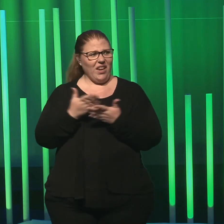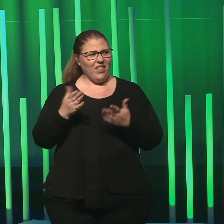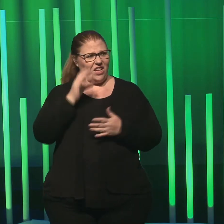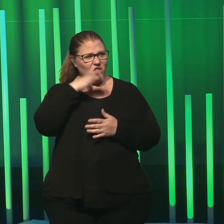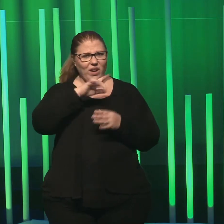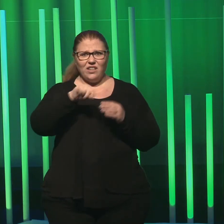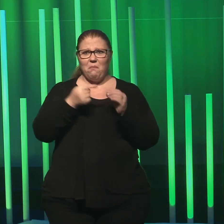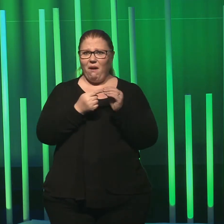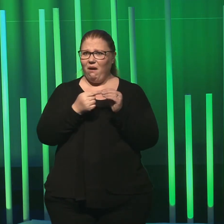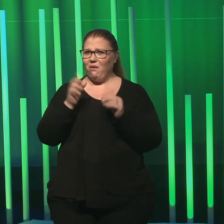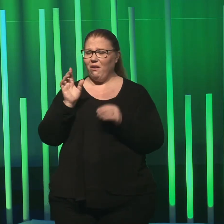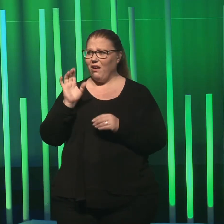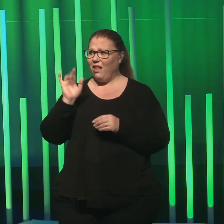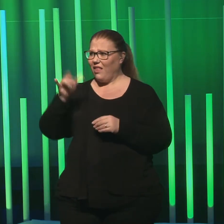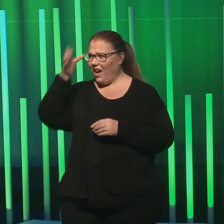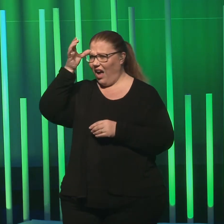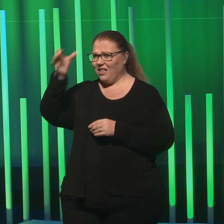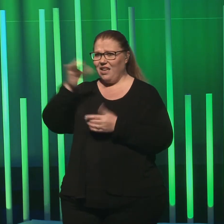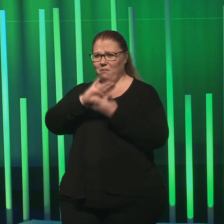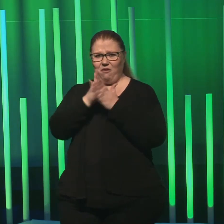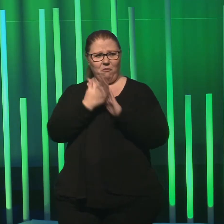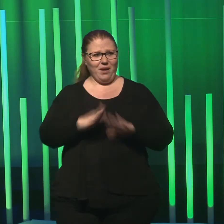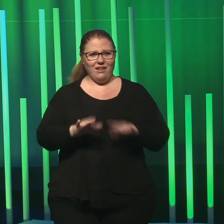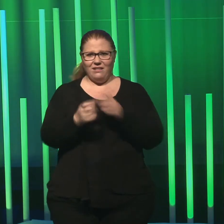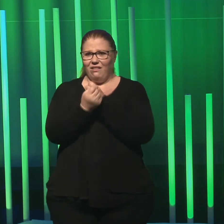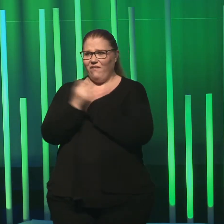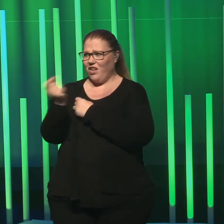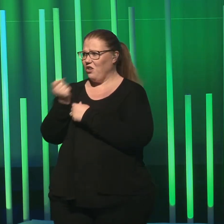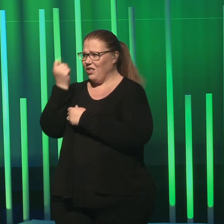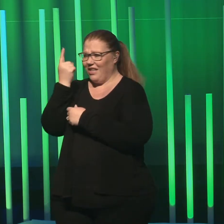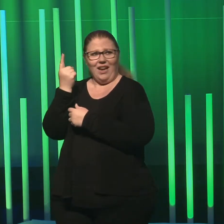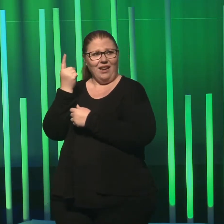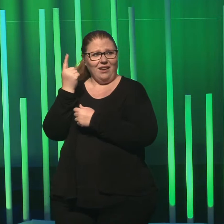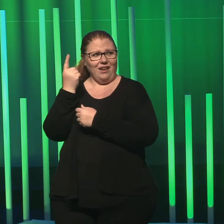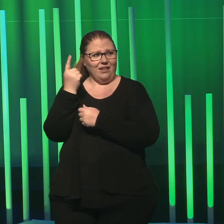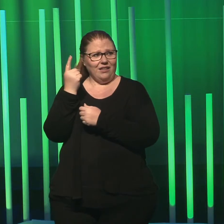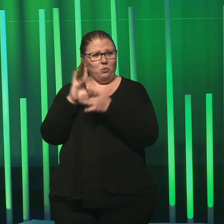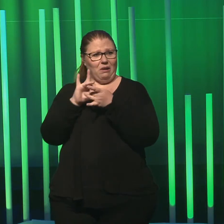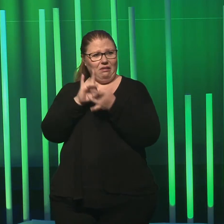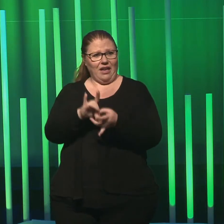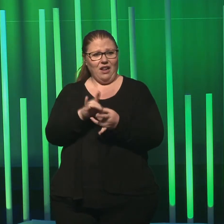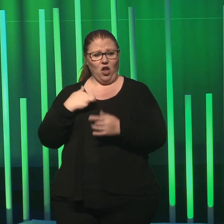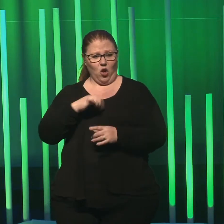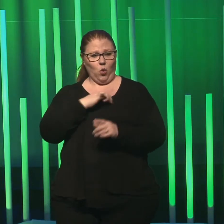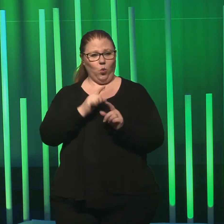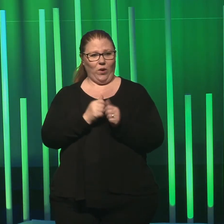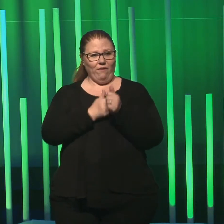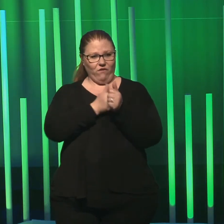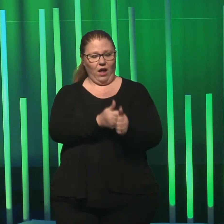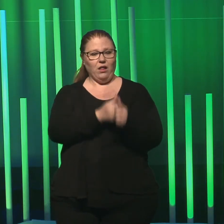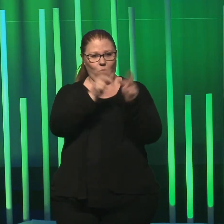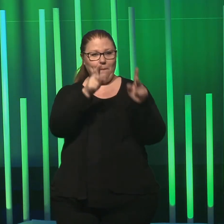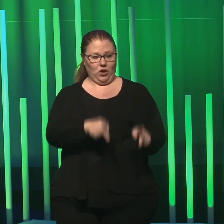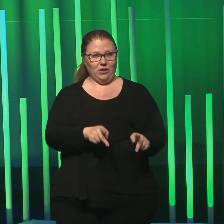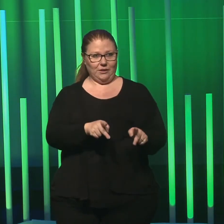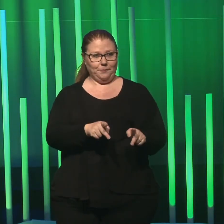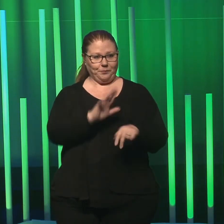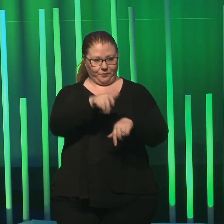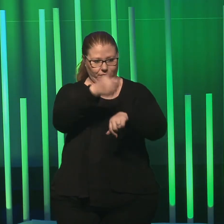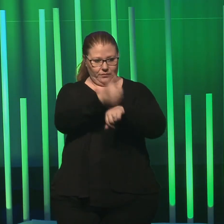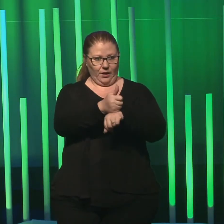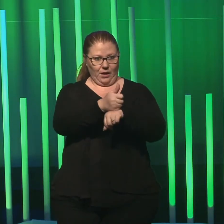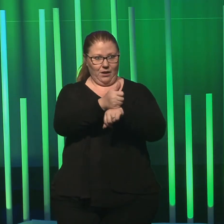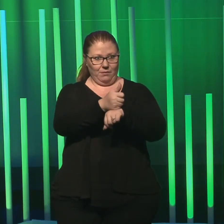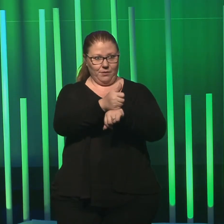light-weighted around the concept of peace and love and understanding, considering we follow a person, we set a person kind of in this